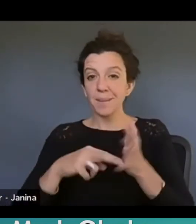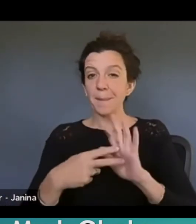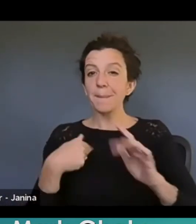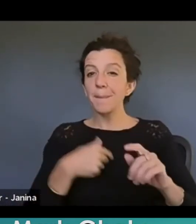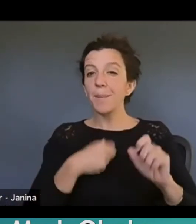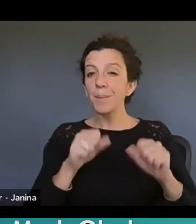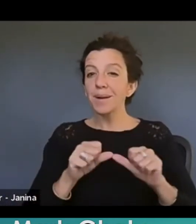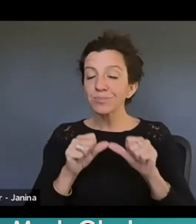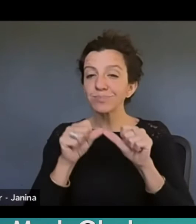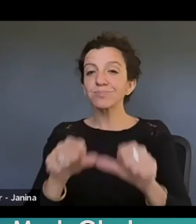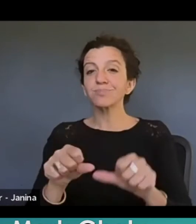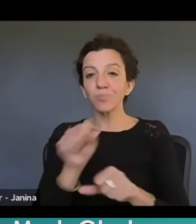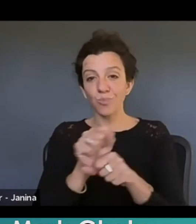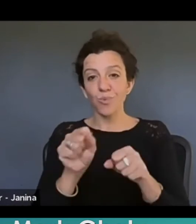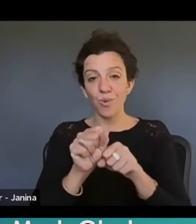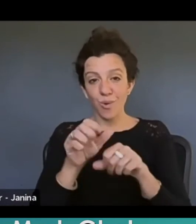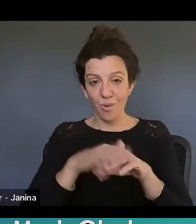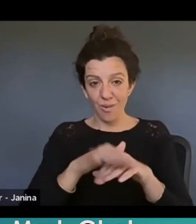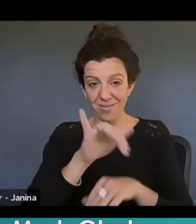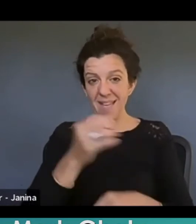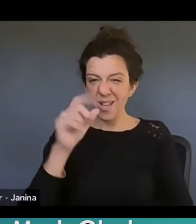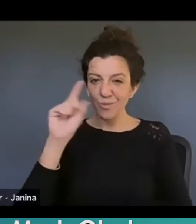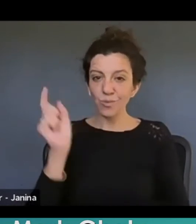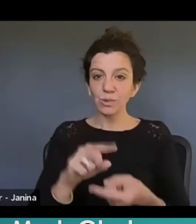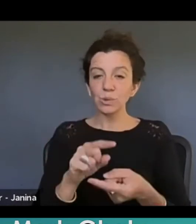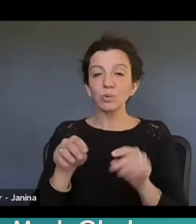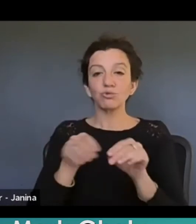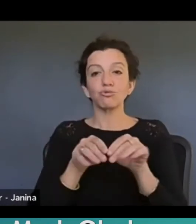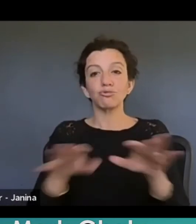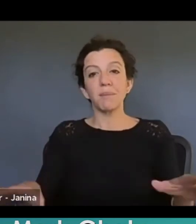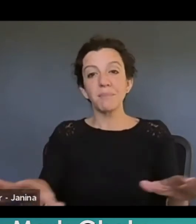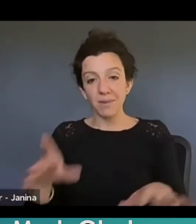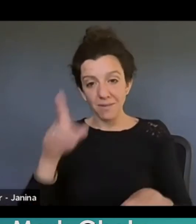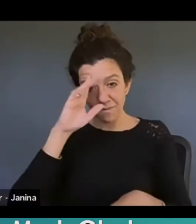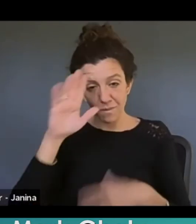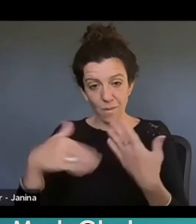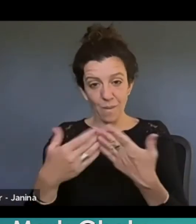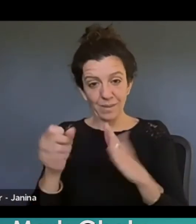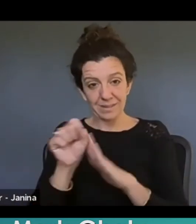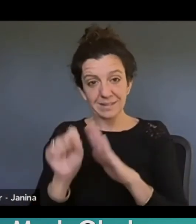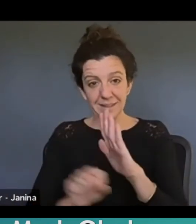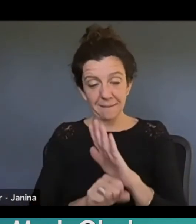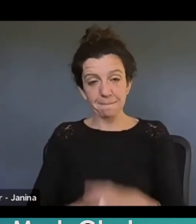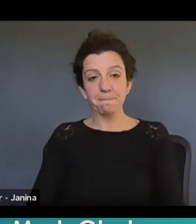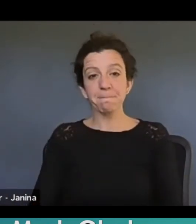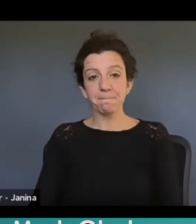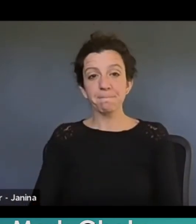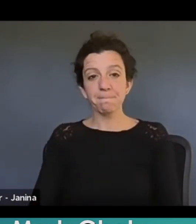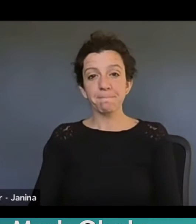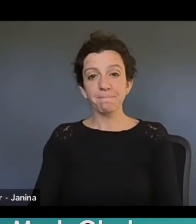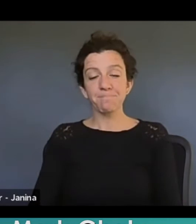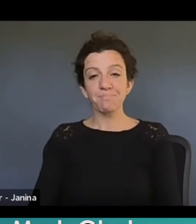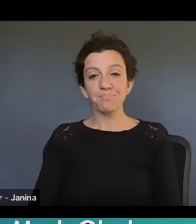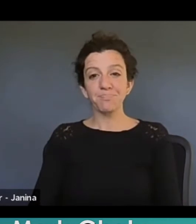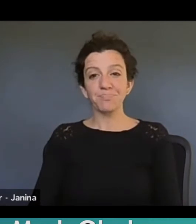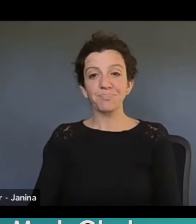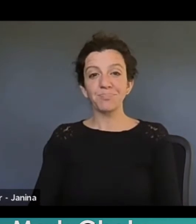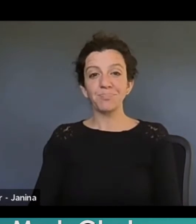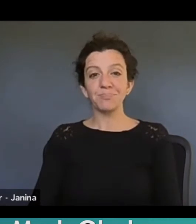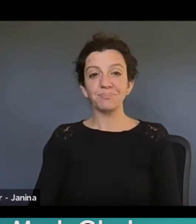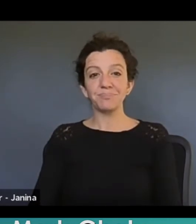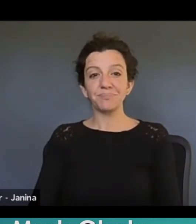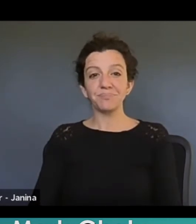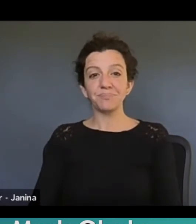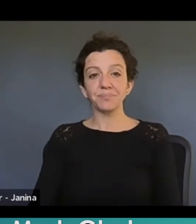very important work and reduce transmission across the state. To your last set of questions,